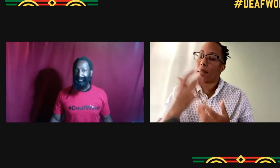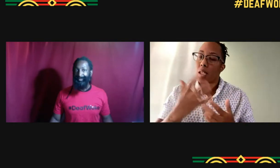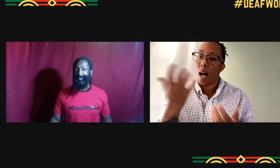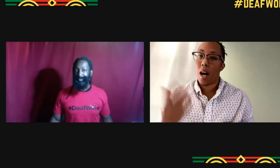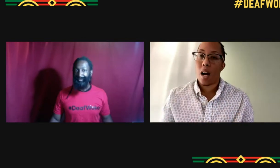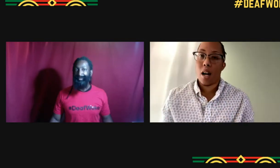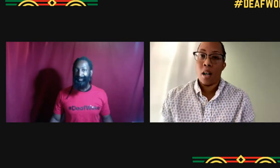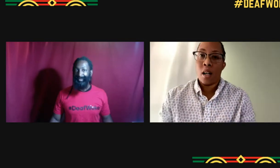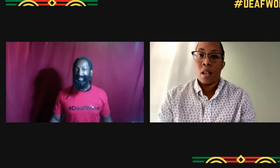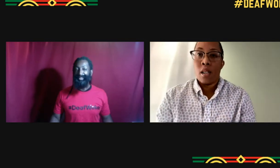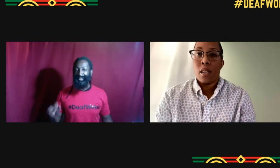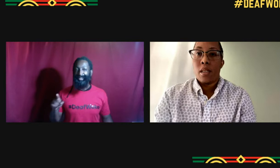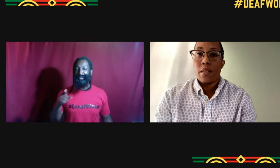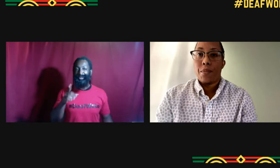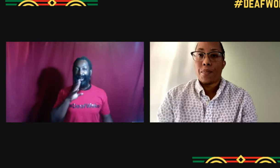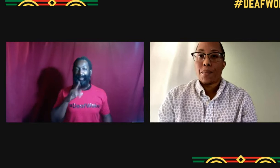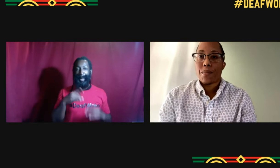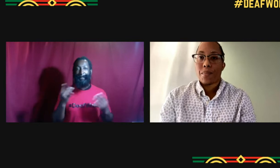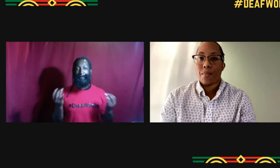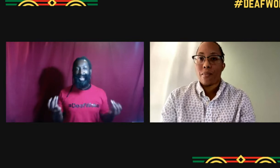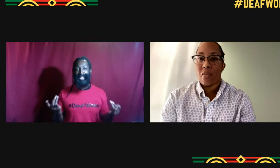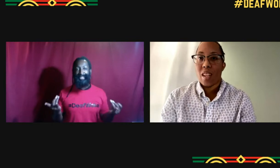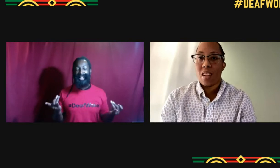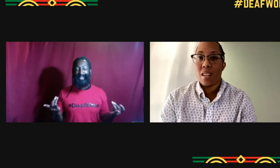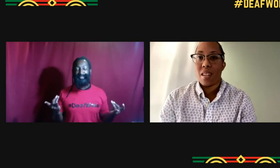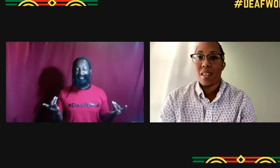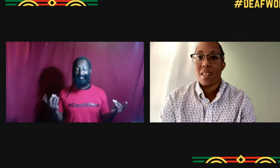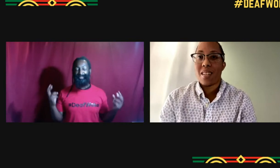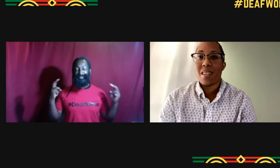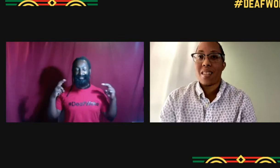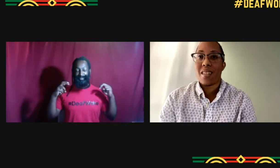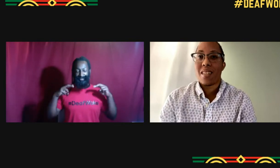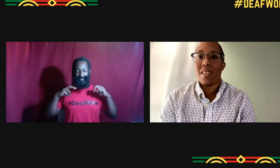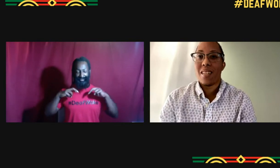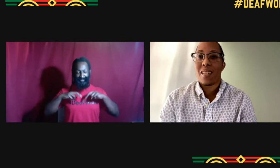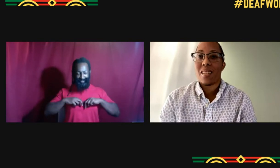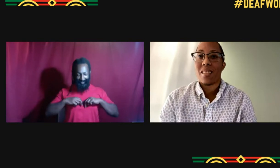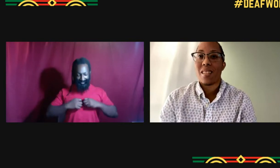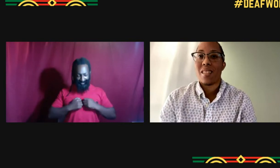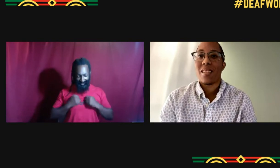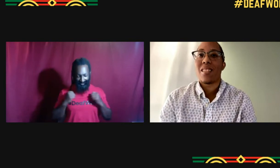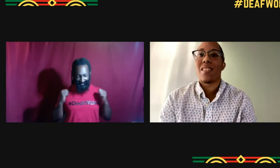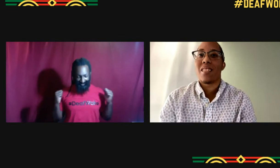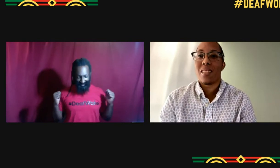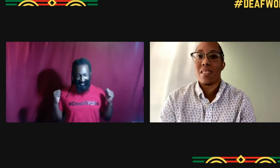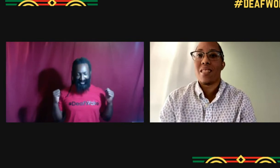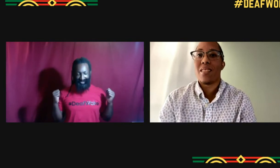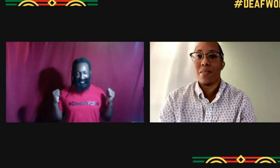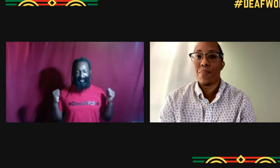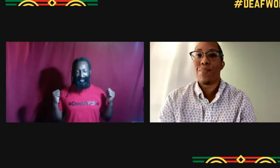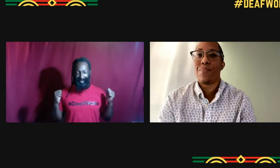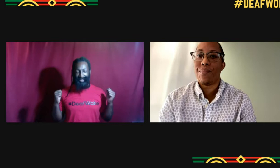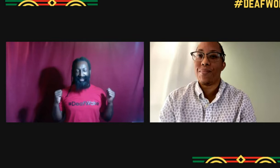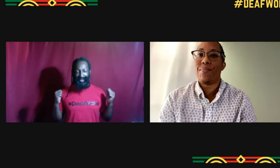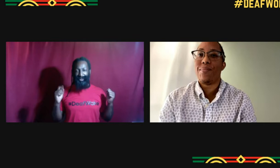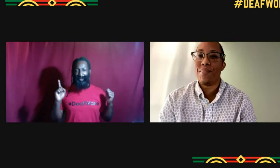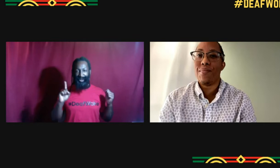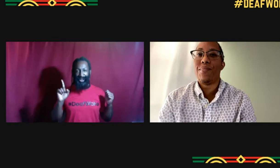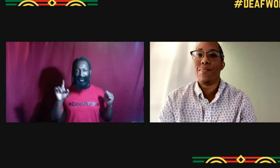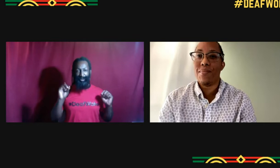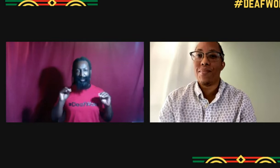to take the time to meditate, and the yoga helped a lot. Yeah. You know, speaking about meditation, you know,